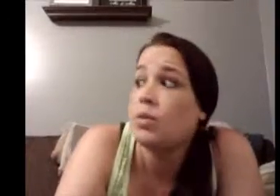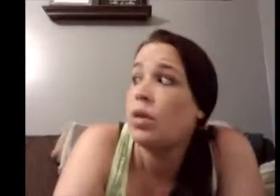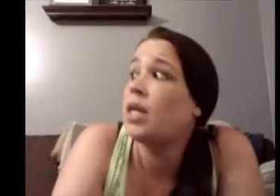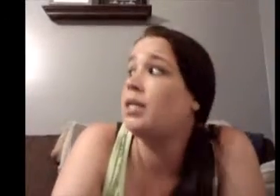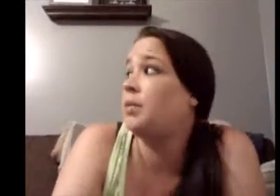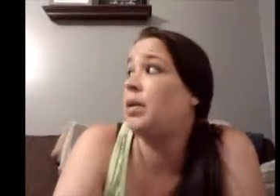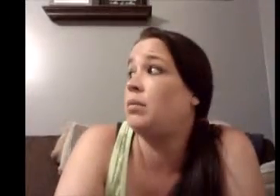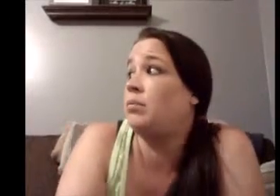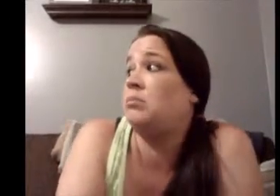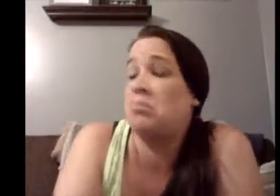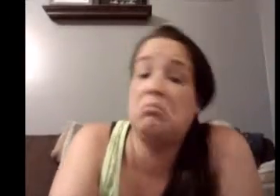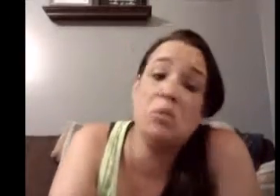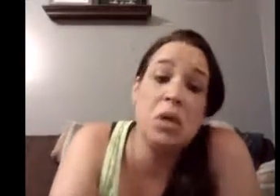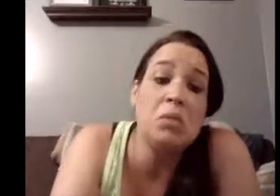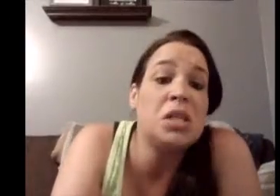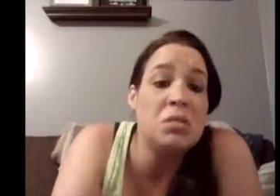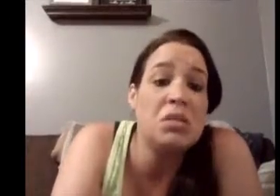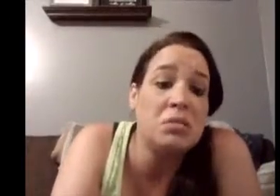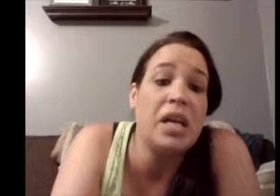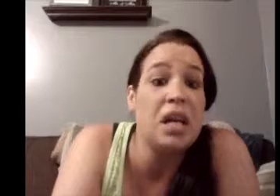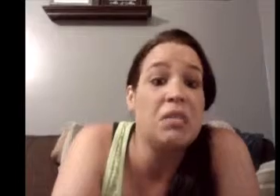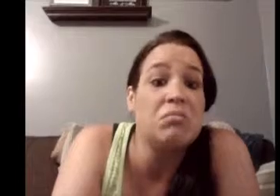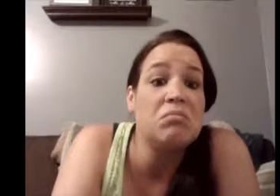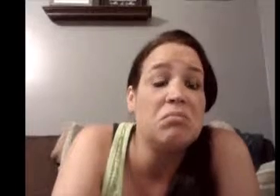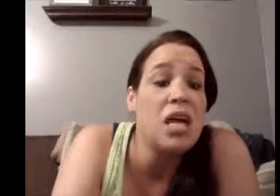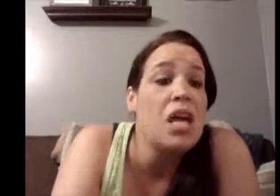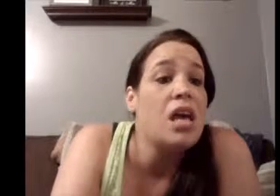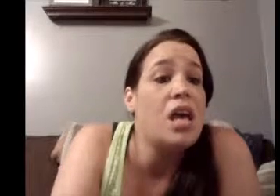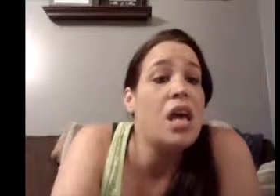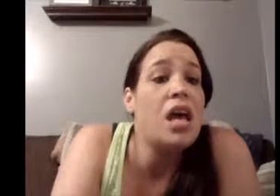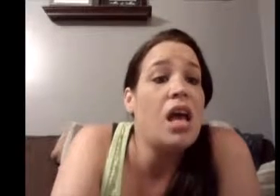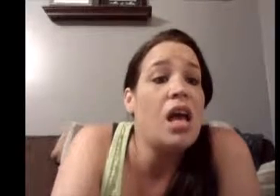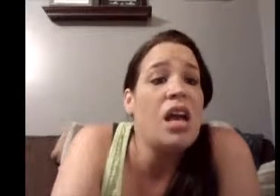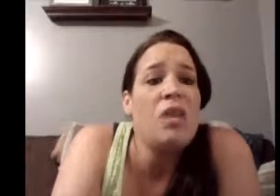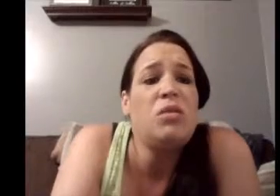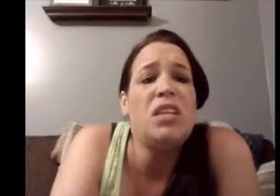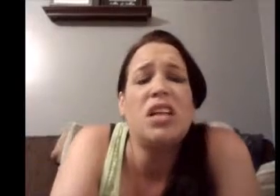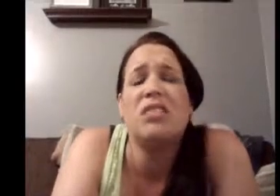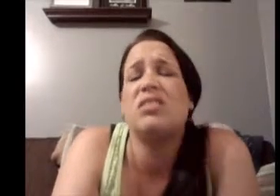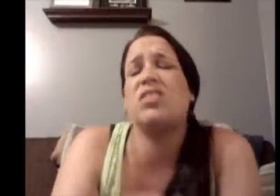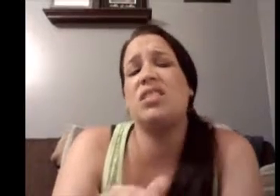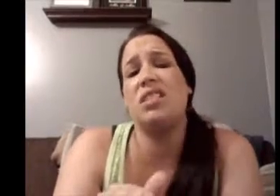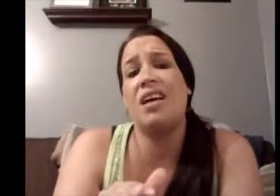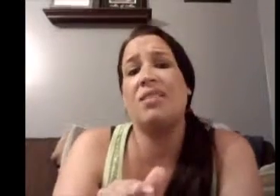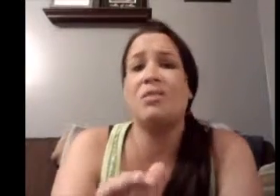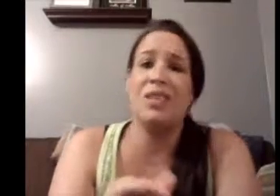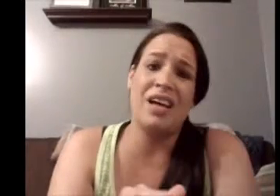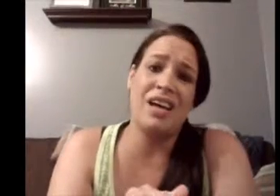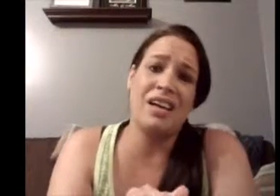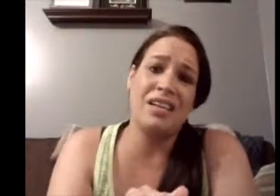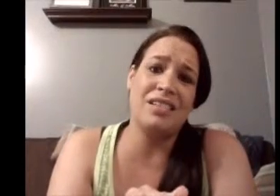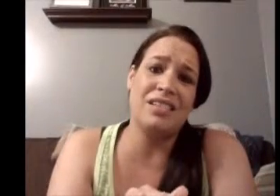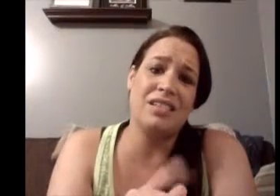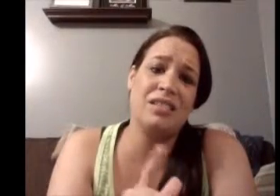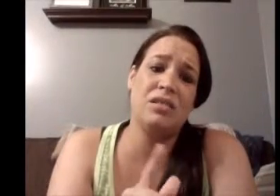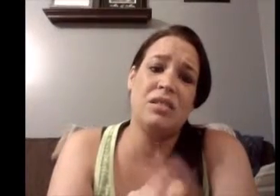where I spent pretty much most of my day. And I would like chill out, relax,